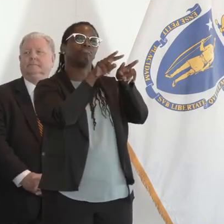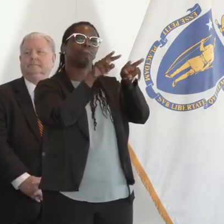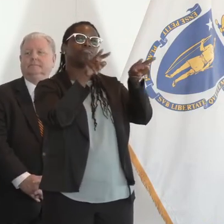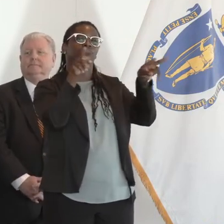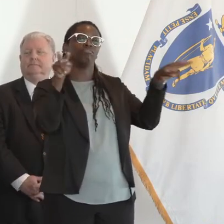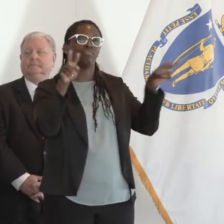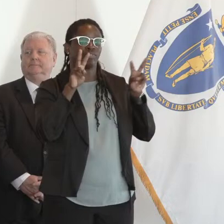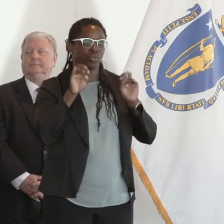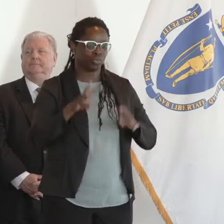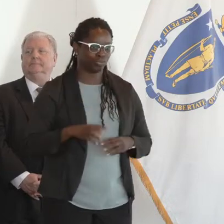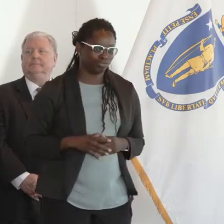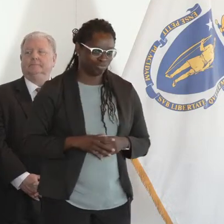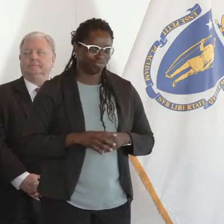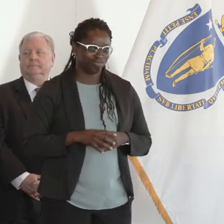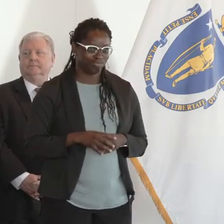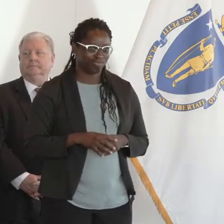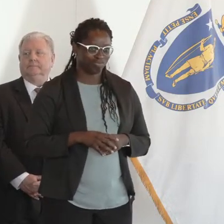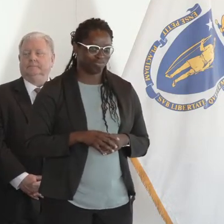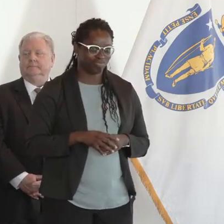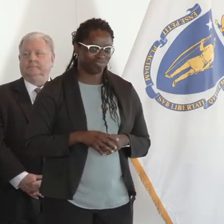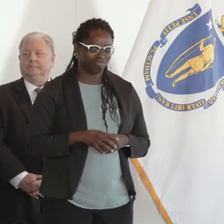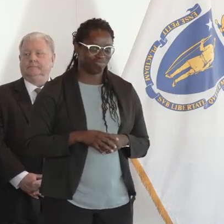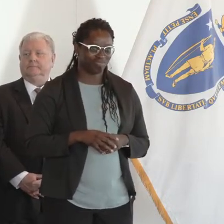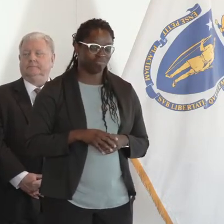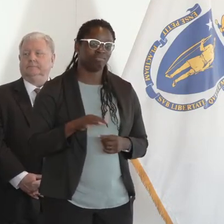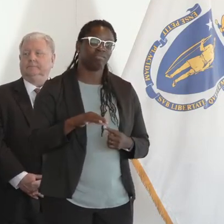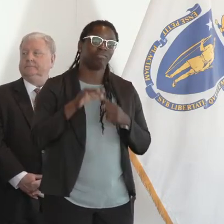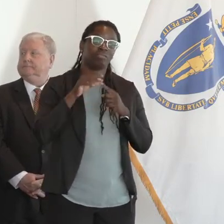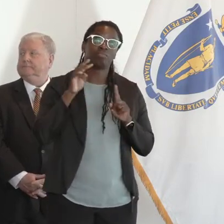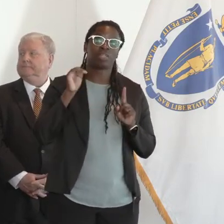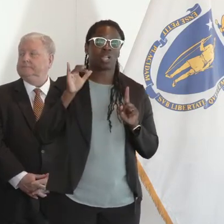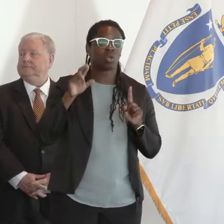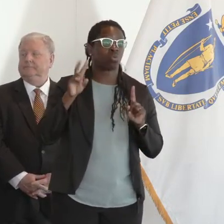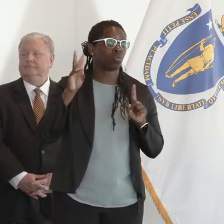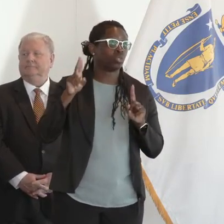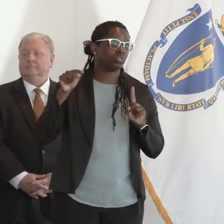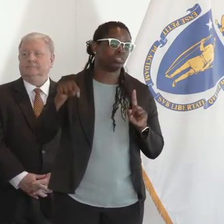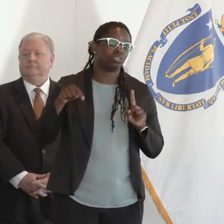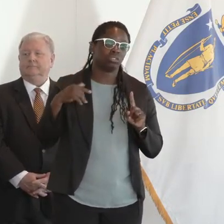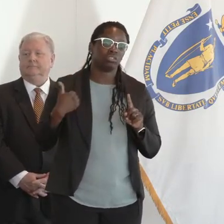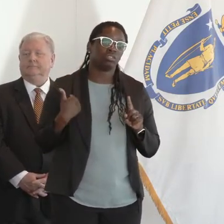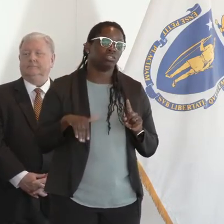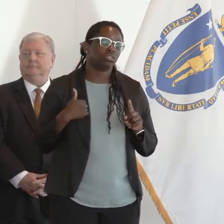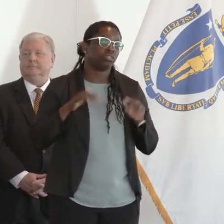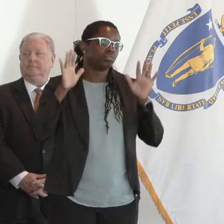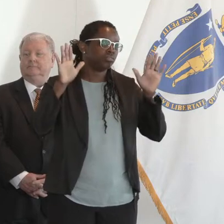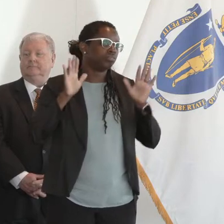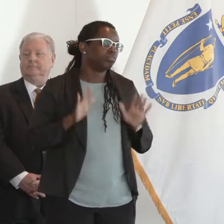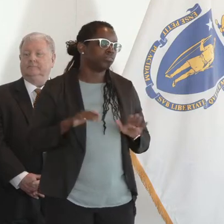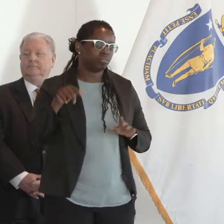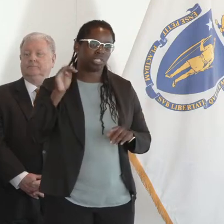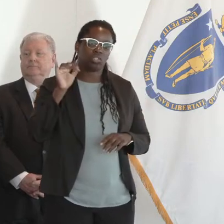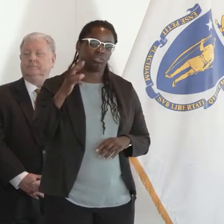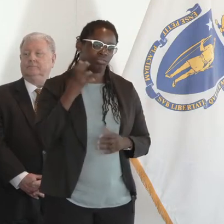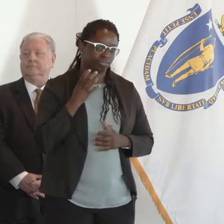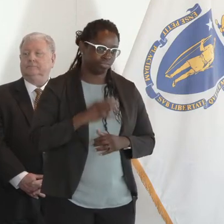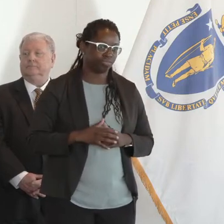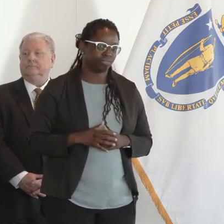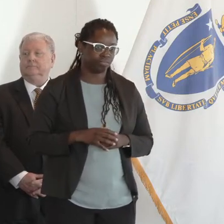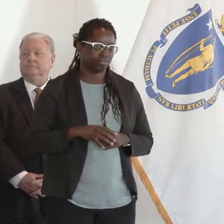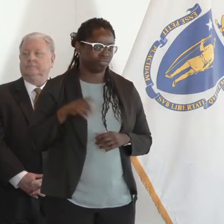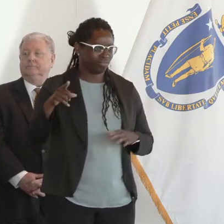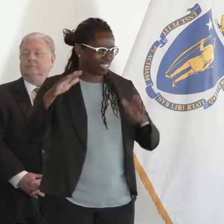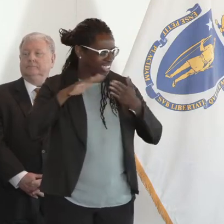it's also incredibly special to have with us Mayor Wu, who is a fantastic mayor, not just for the city of